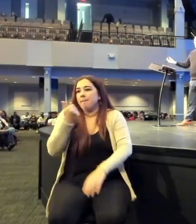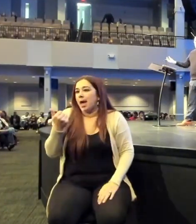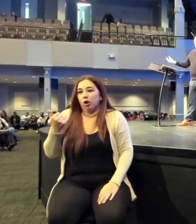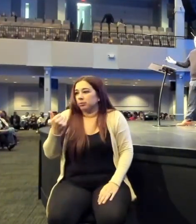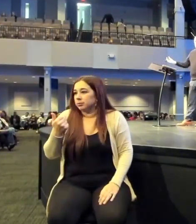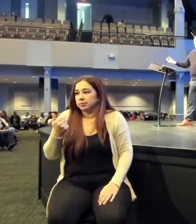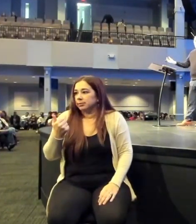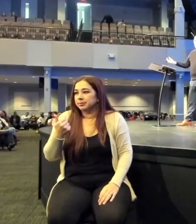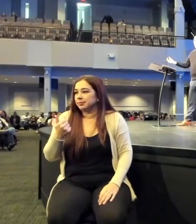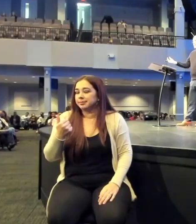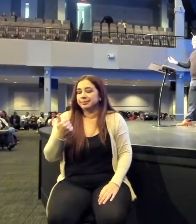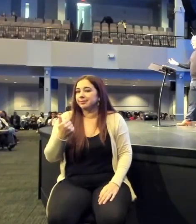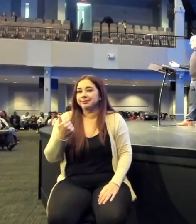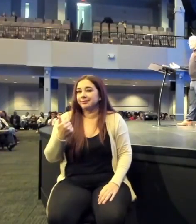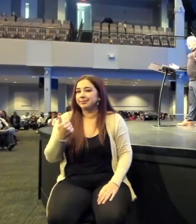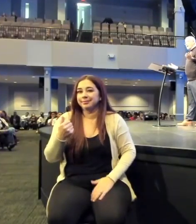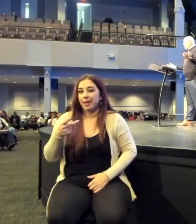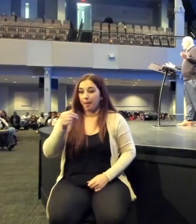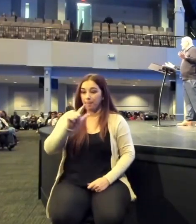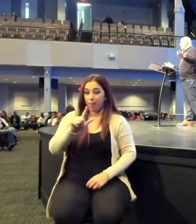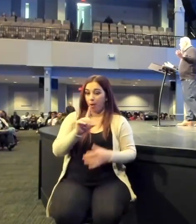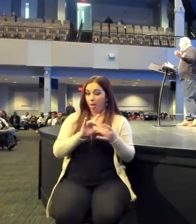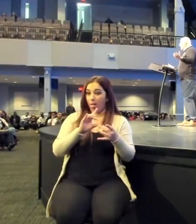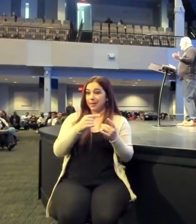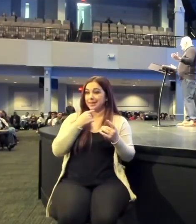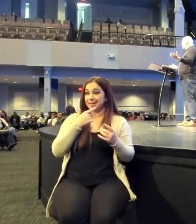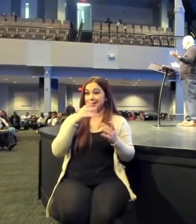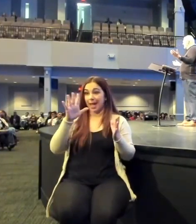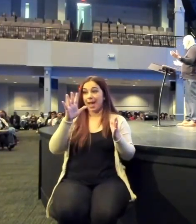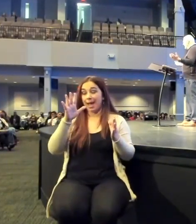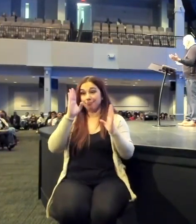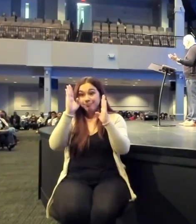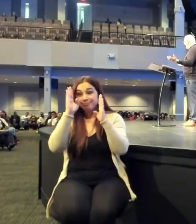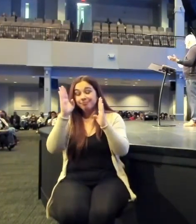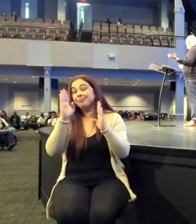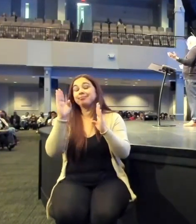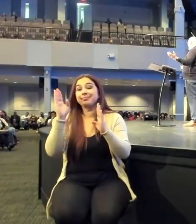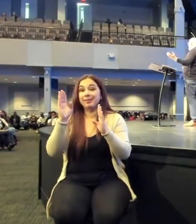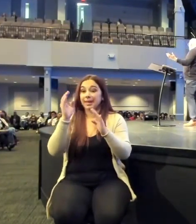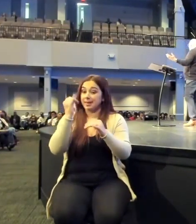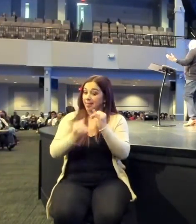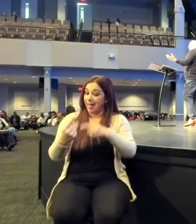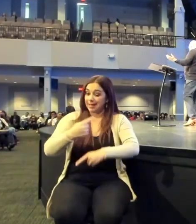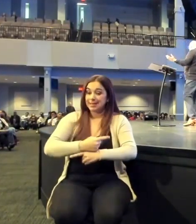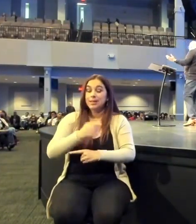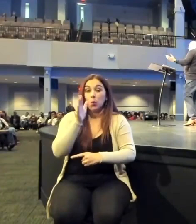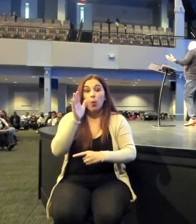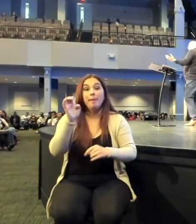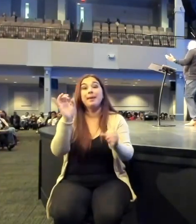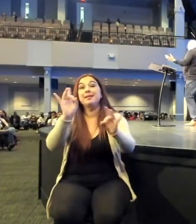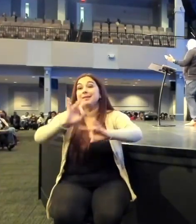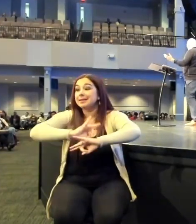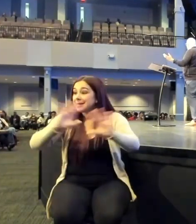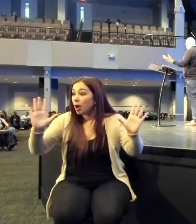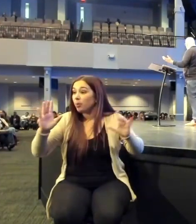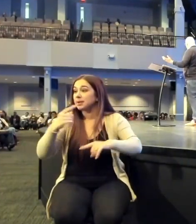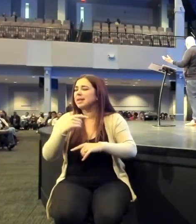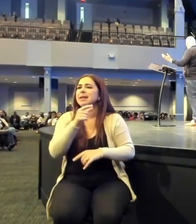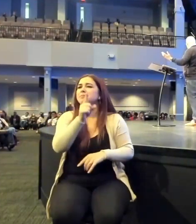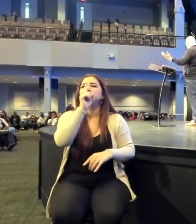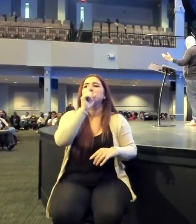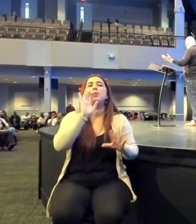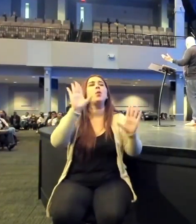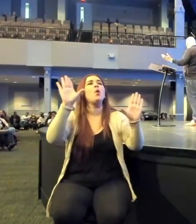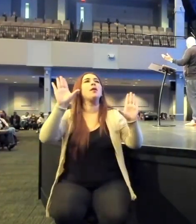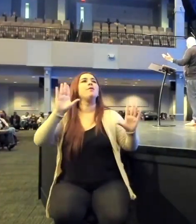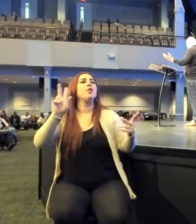it? What did Paul say? Mark this, in the last days there will be beautiful, wonderful,